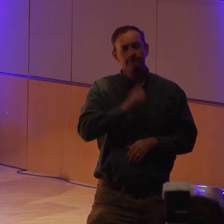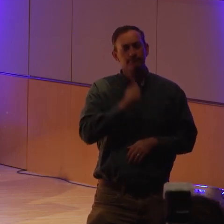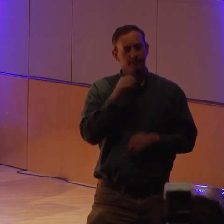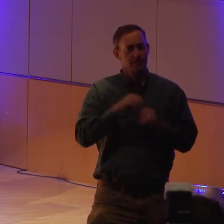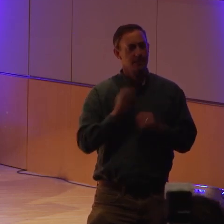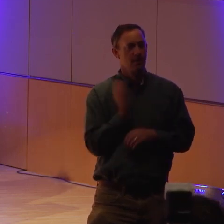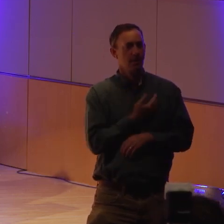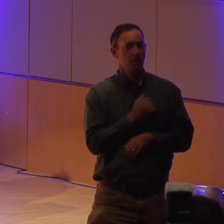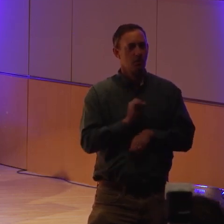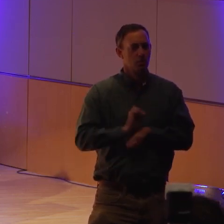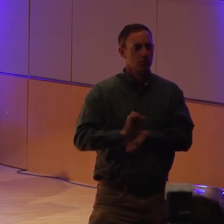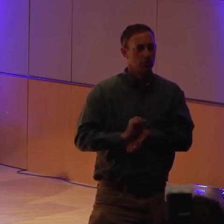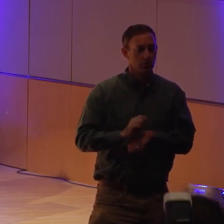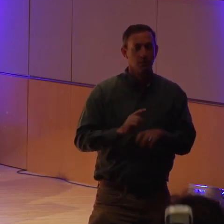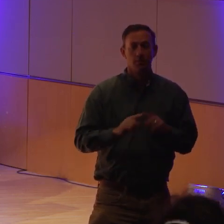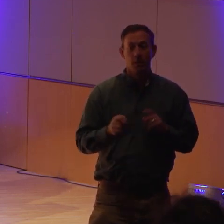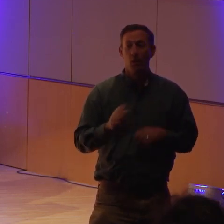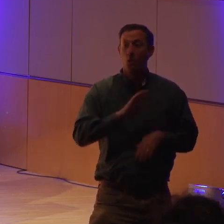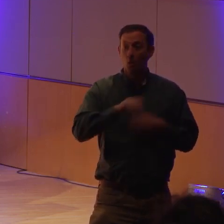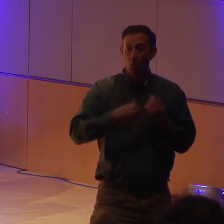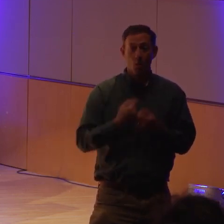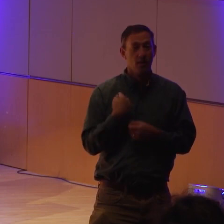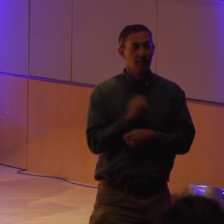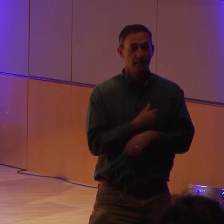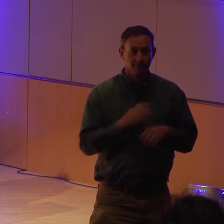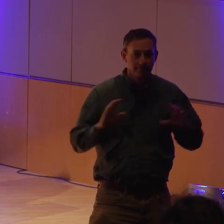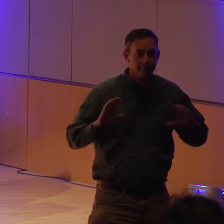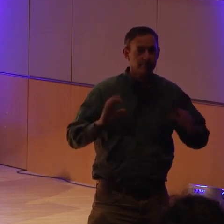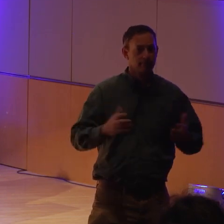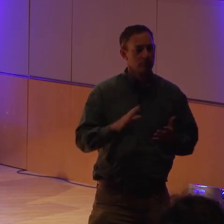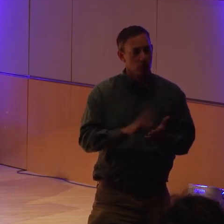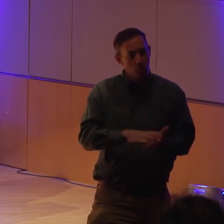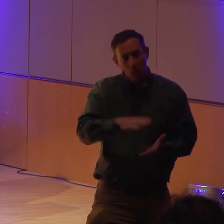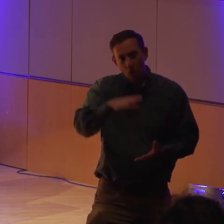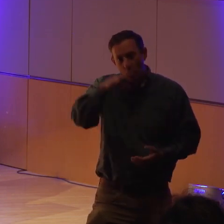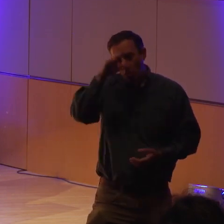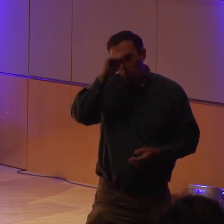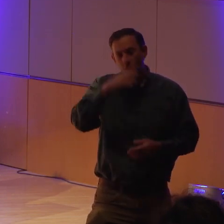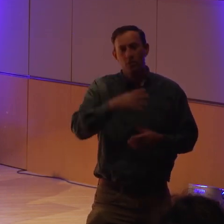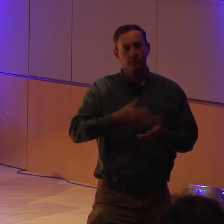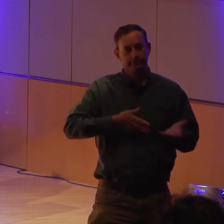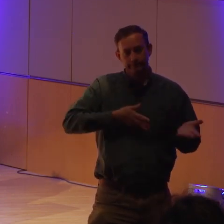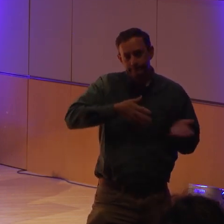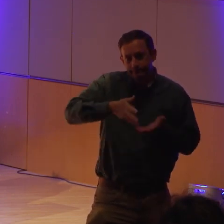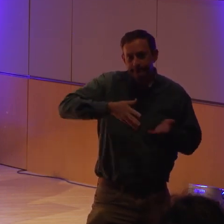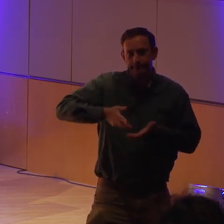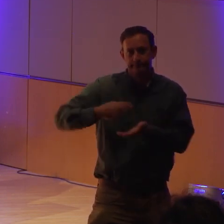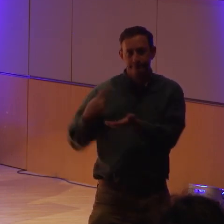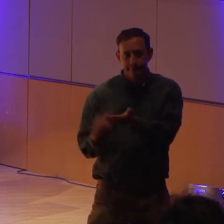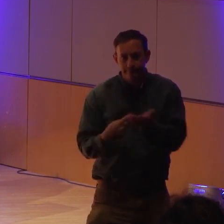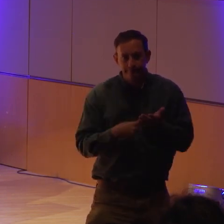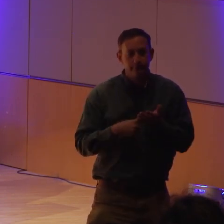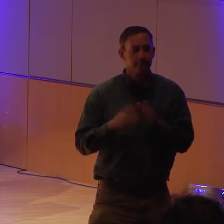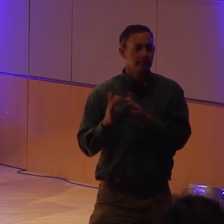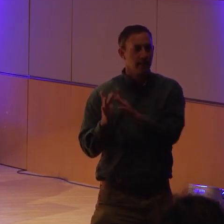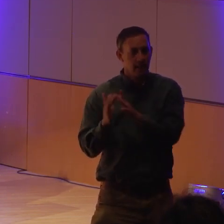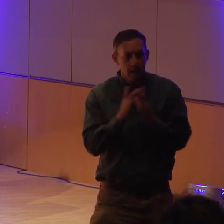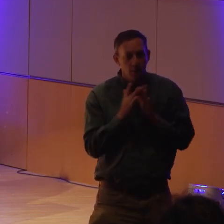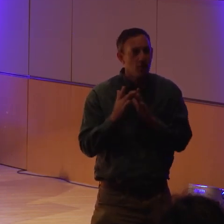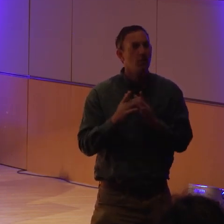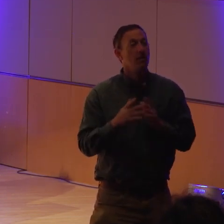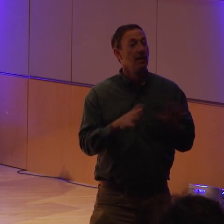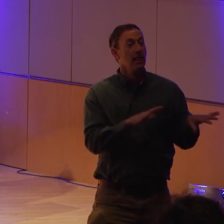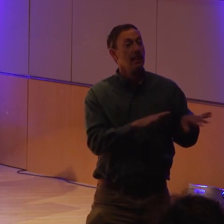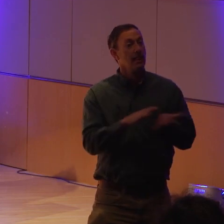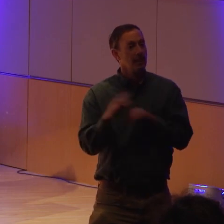do. However, having all of us gather to educate ourselves, engage in discussions, network, and walk away